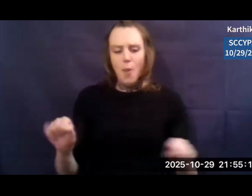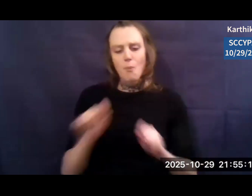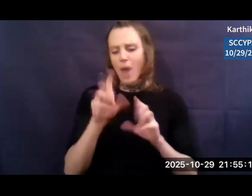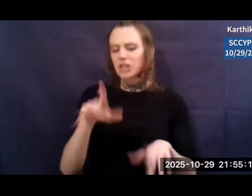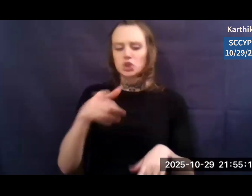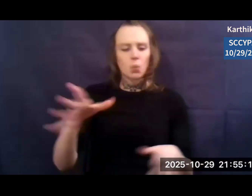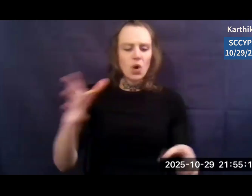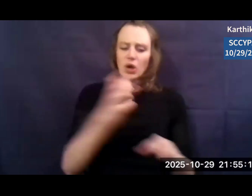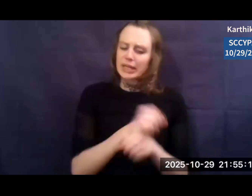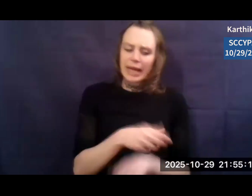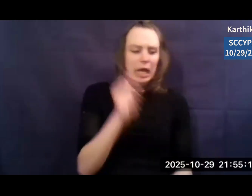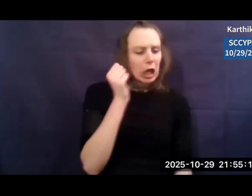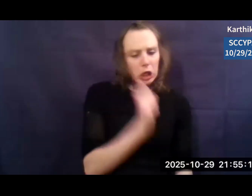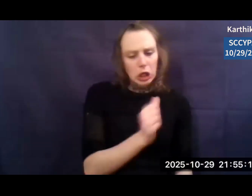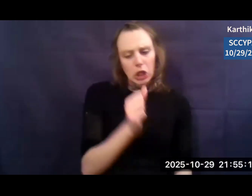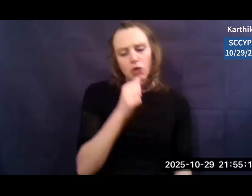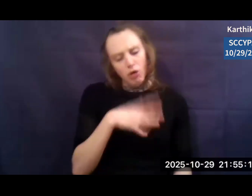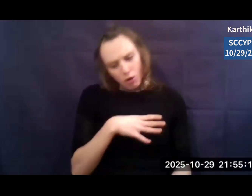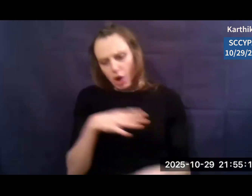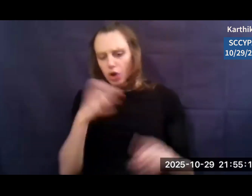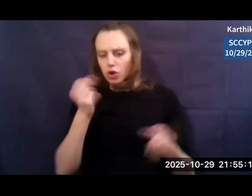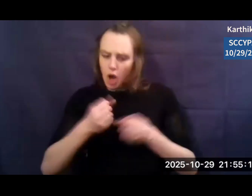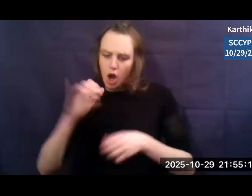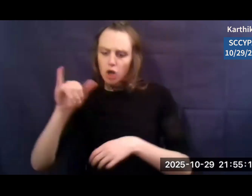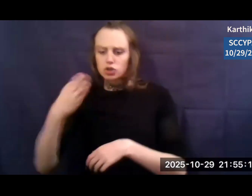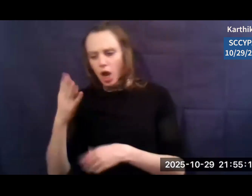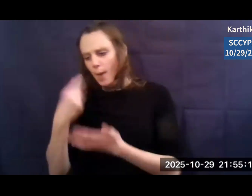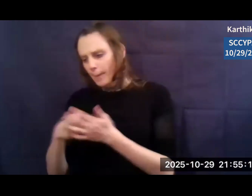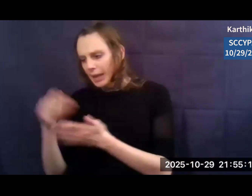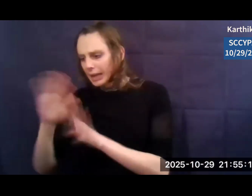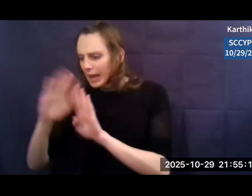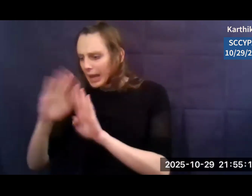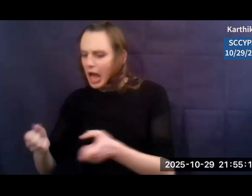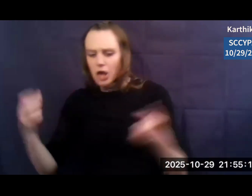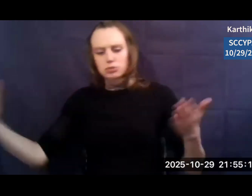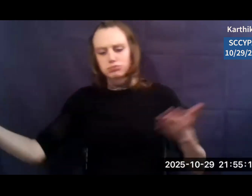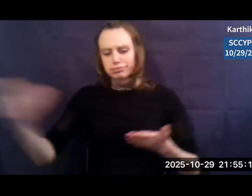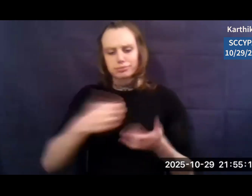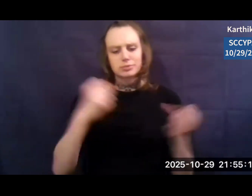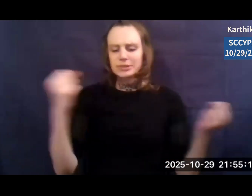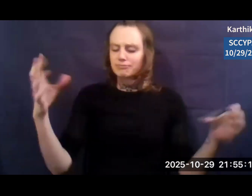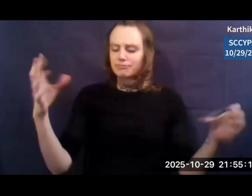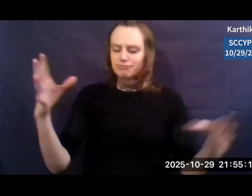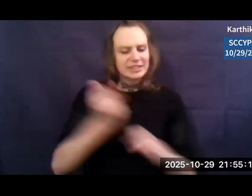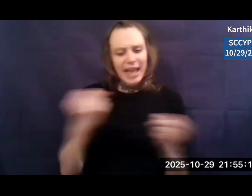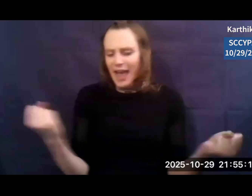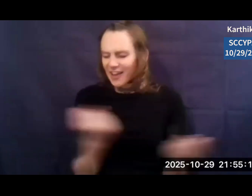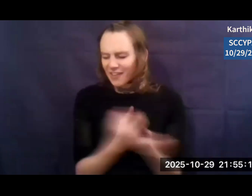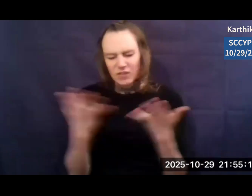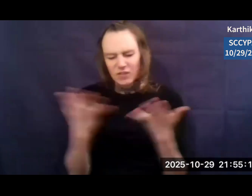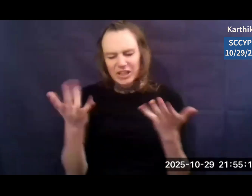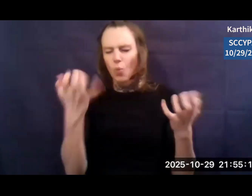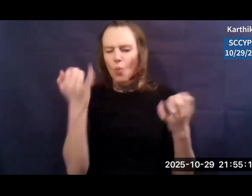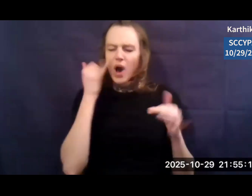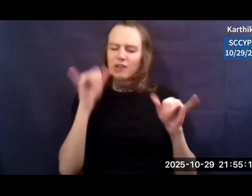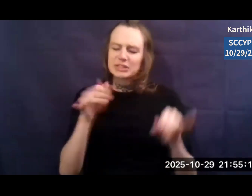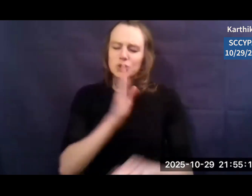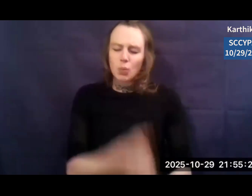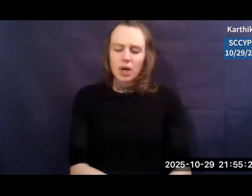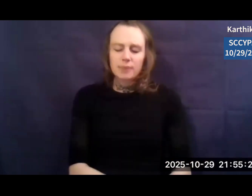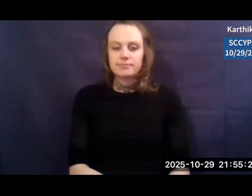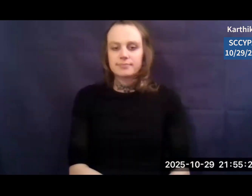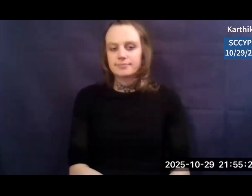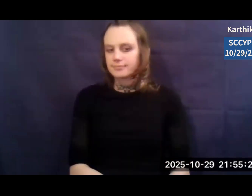job, the money, the house, the car, whatever, all that surface level stuff. And that's